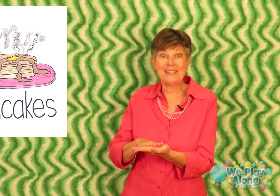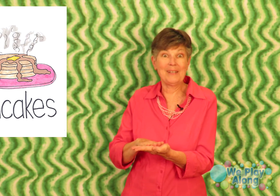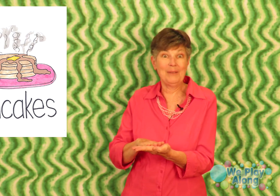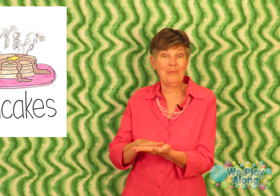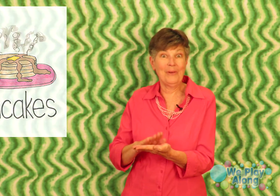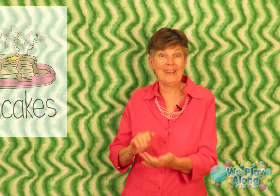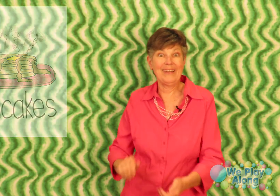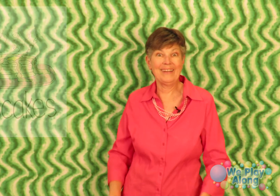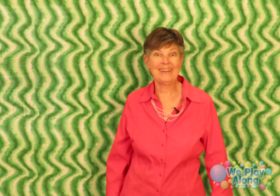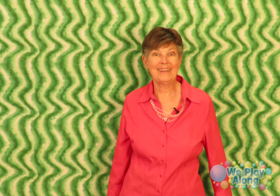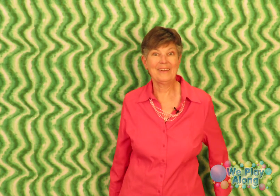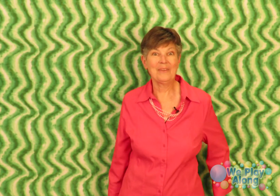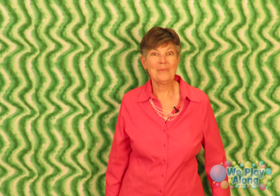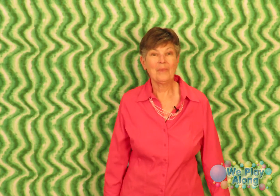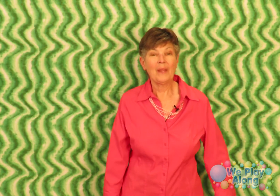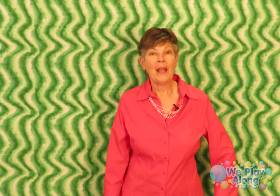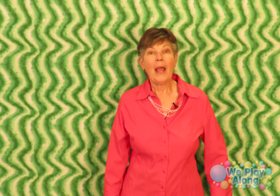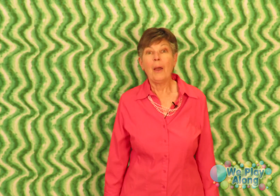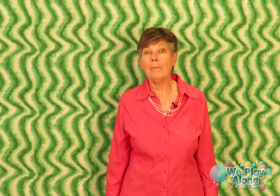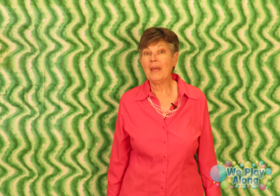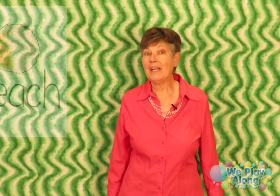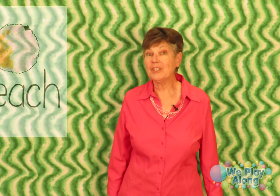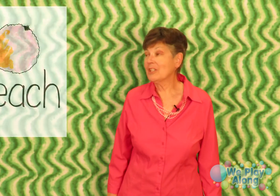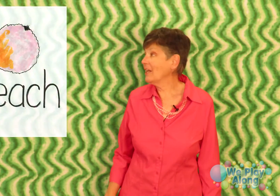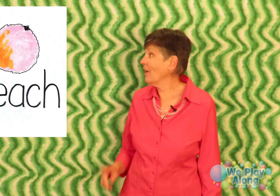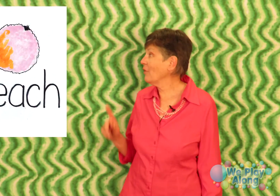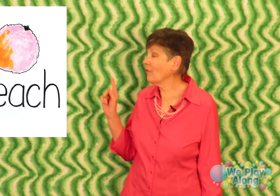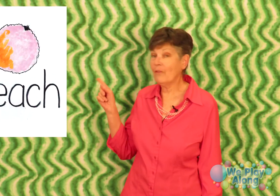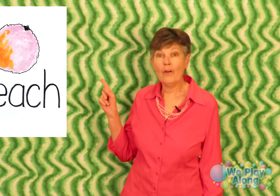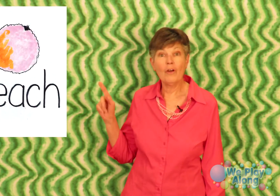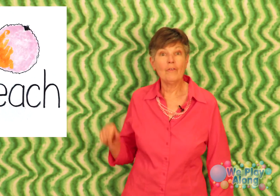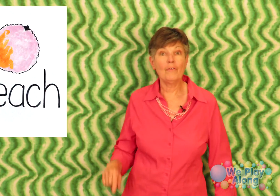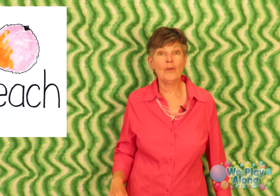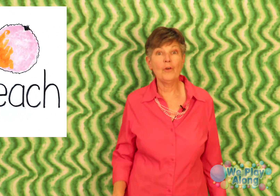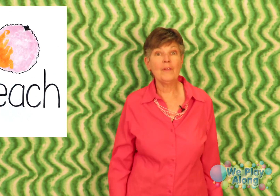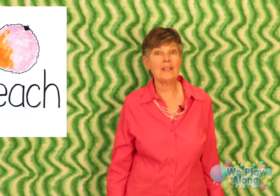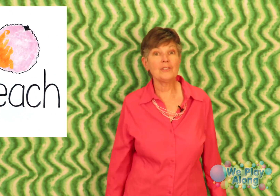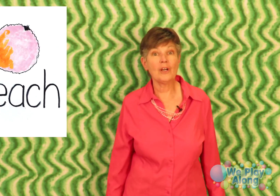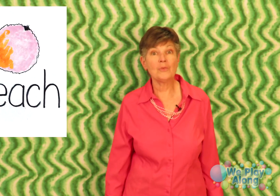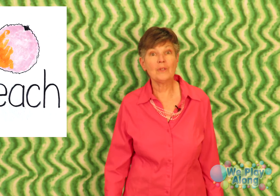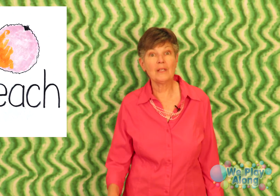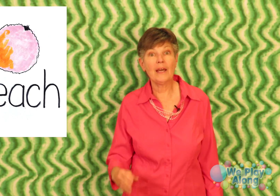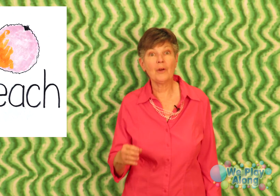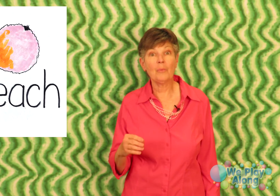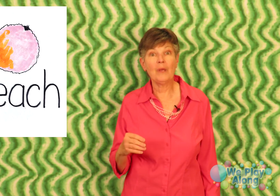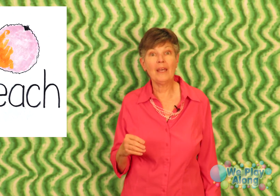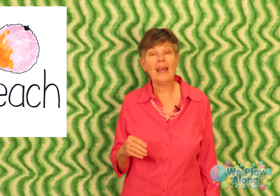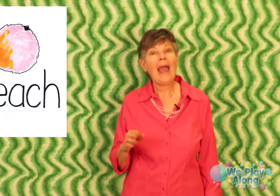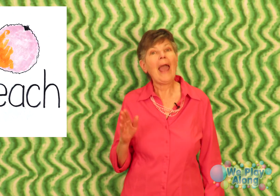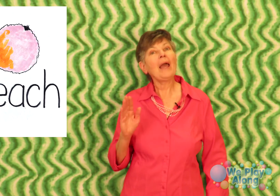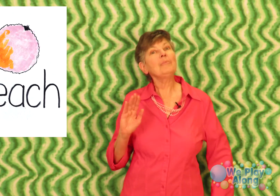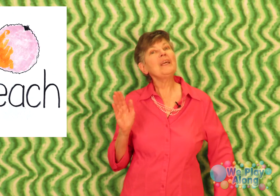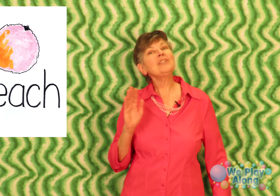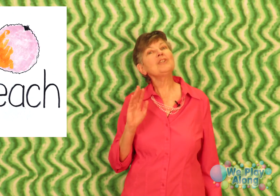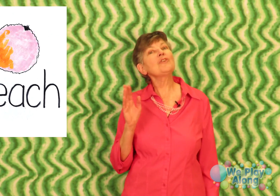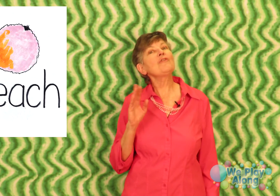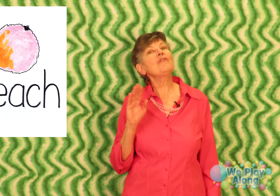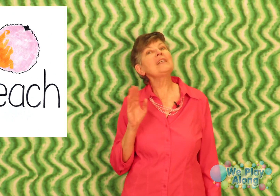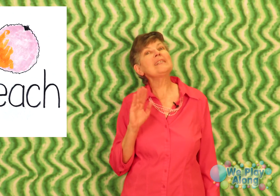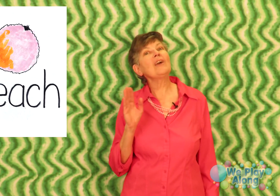Sunday morning. Peach is another food that starts with the letter P, and peaches are fuzzy on